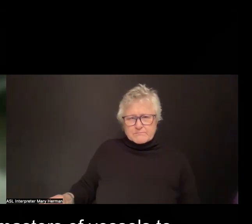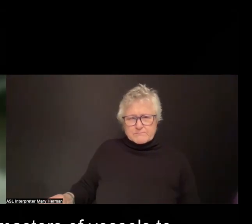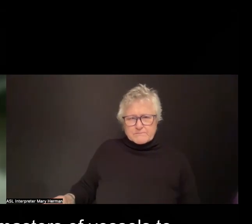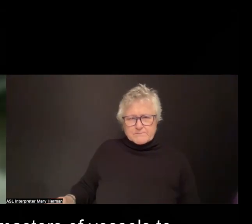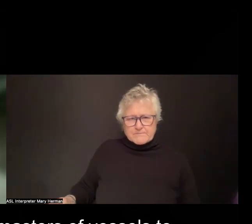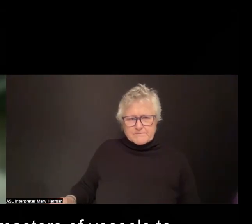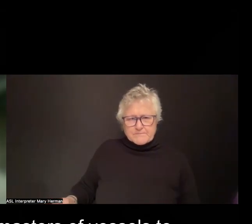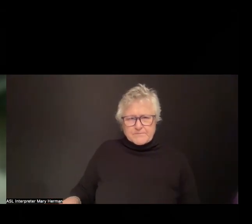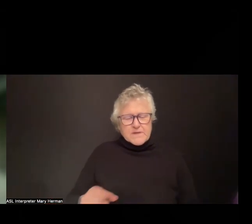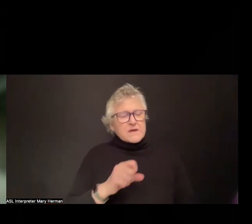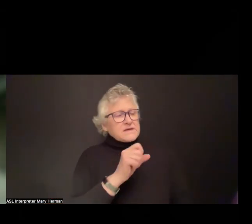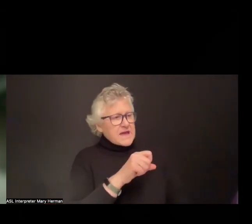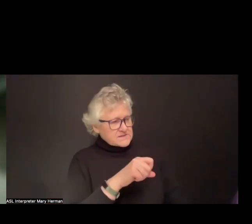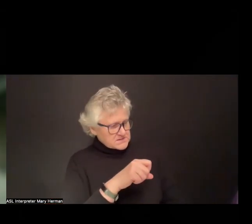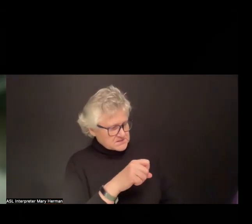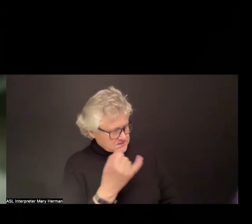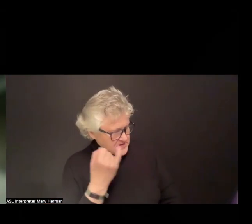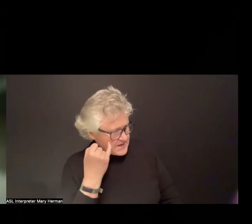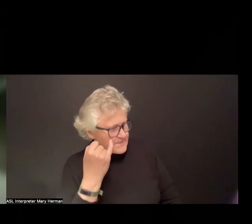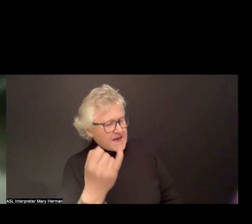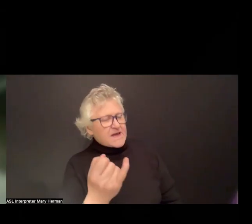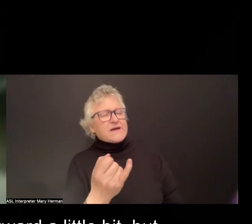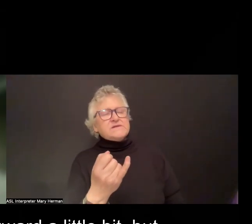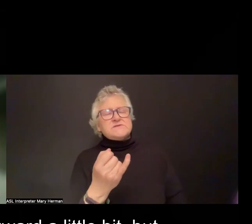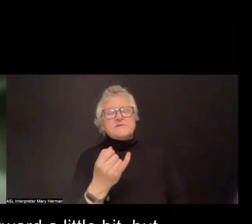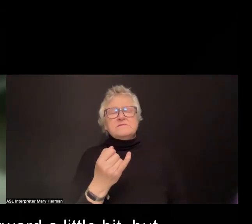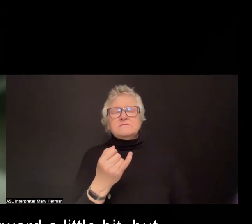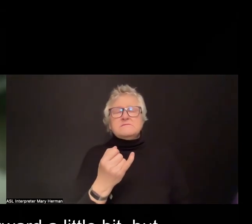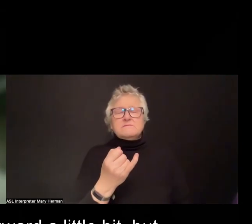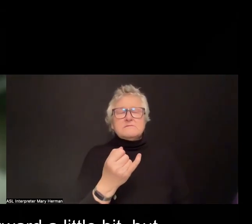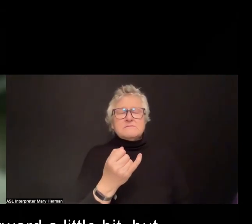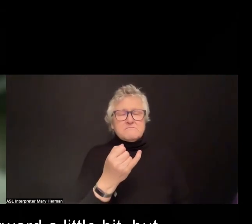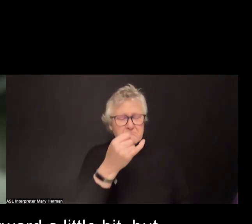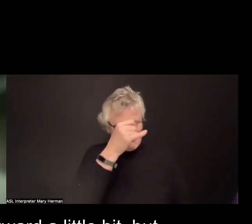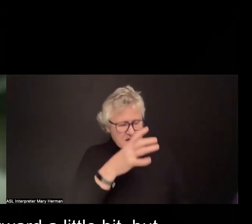to their men, lest they should be put upon doing as I have done."